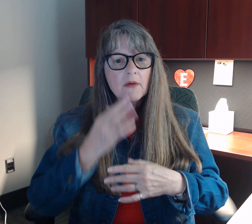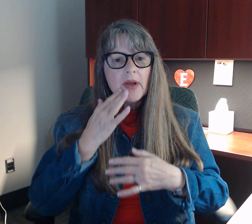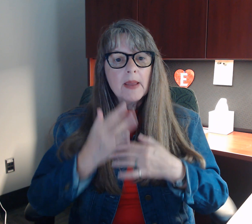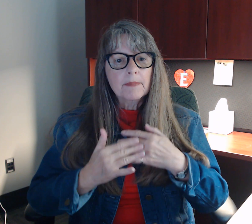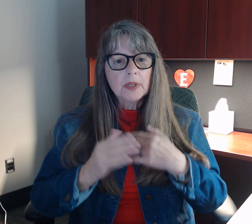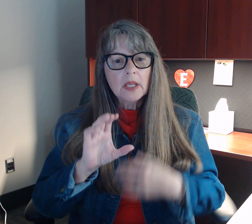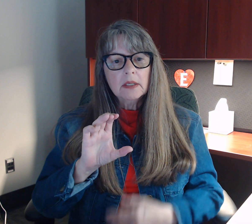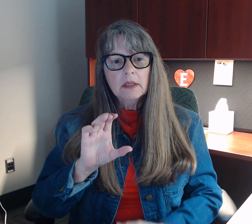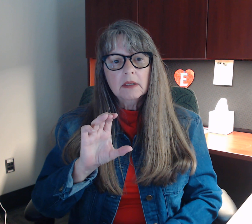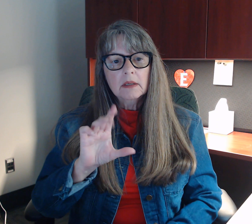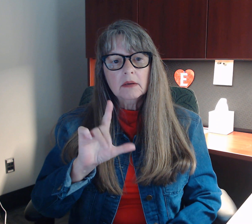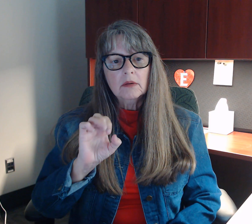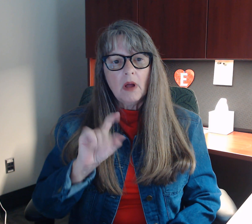a blood clot.